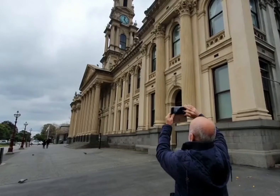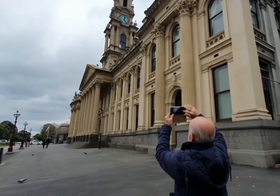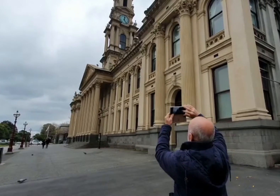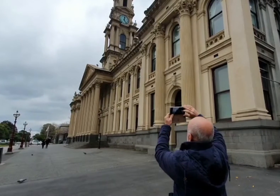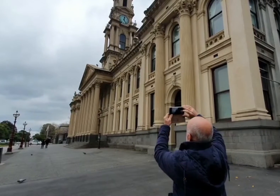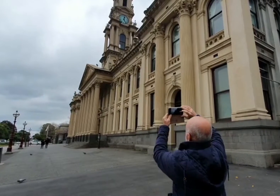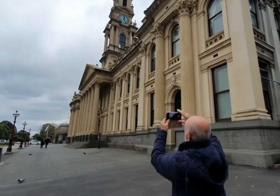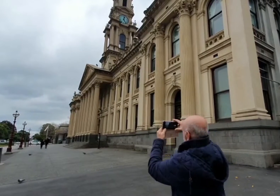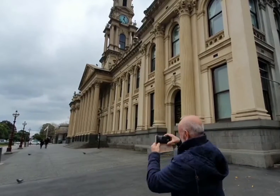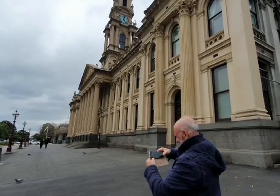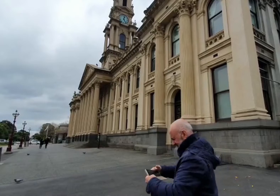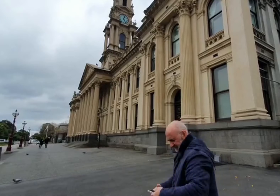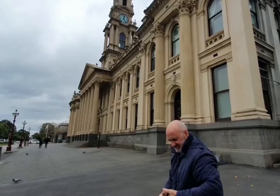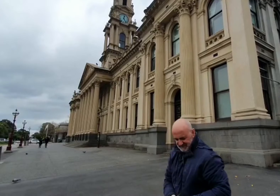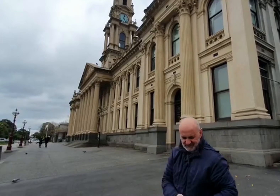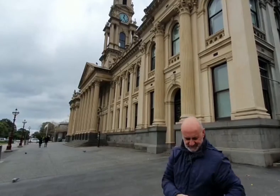exhibition.